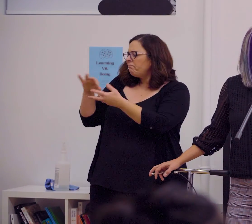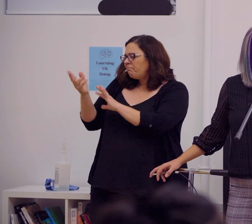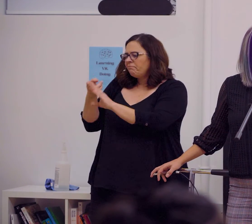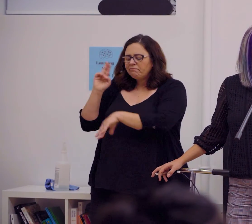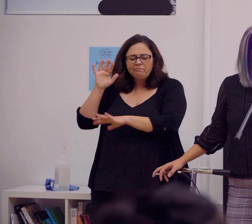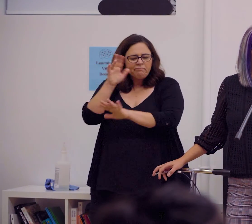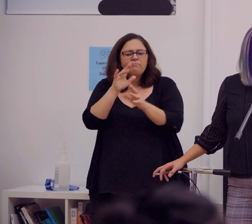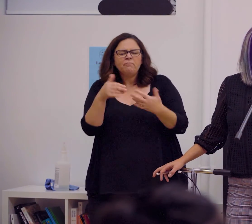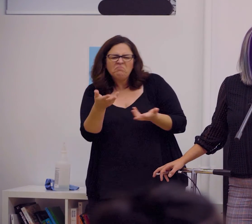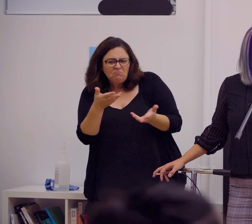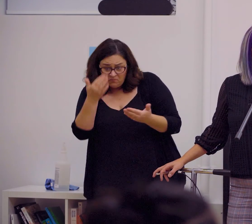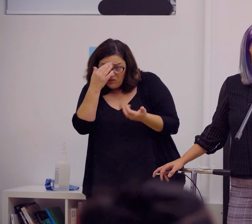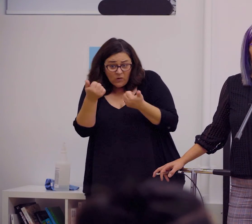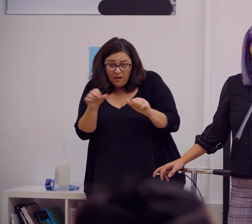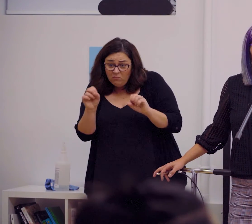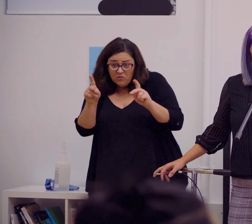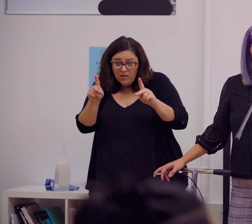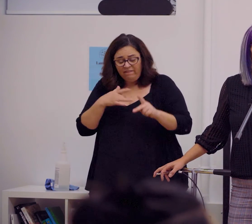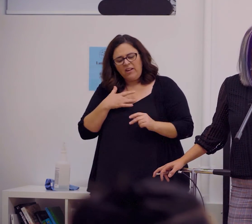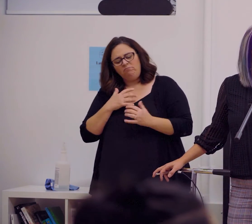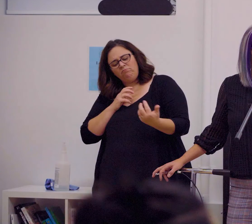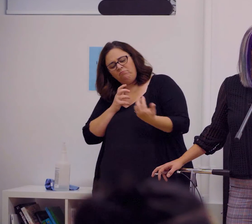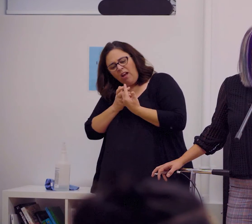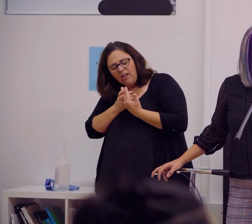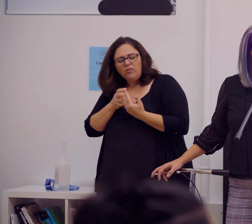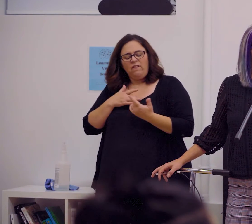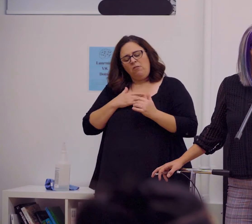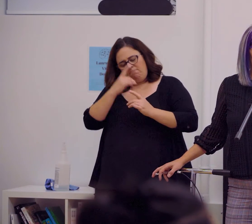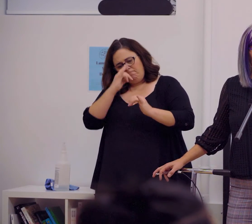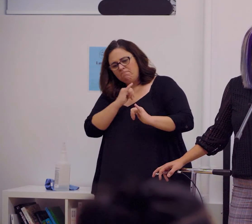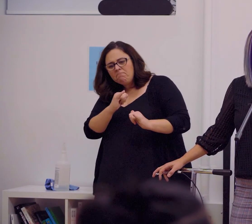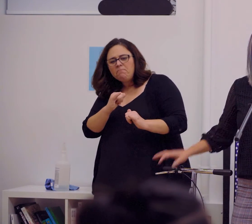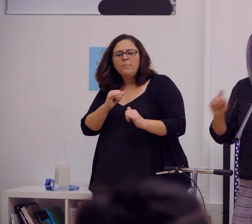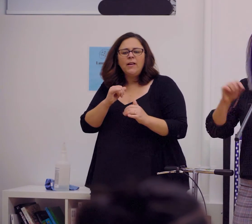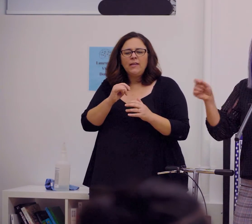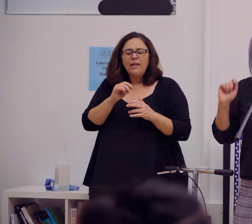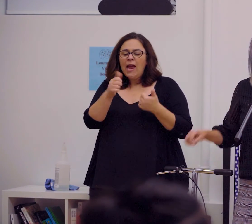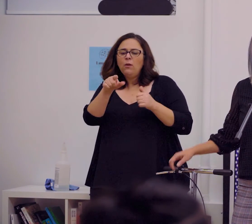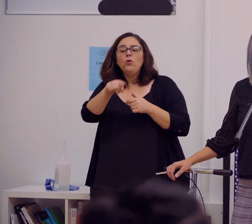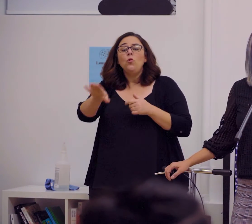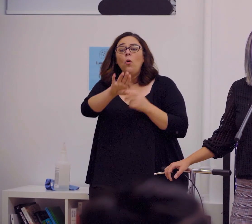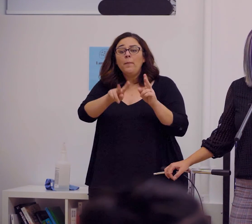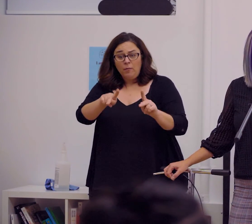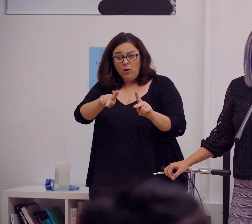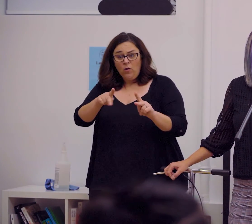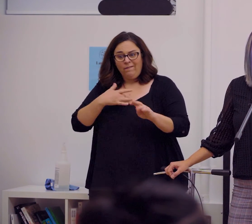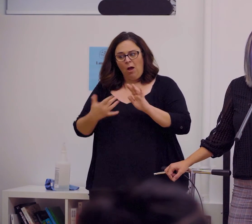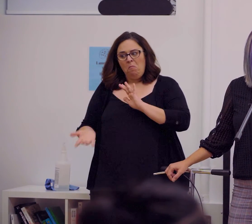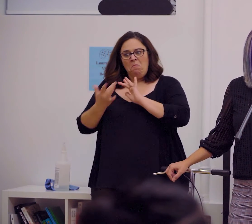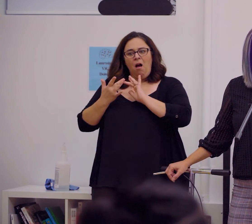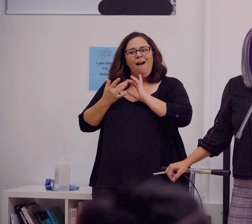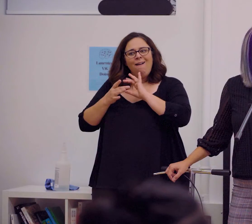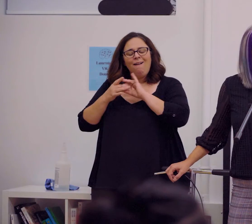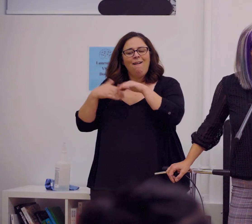and asked if they knew of any opportunities that would align, or if they knew anybody that in their networks they'd be willing to connect me